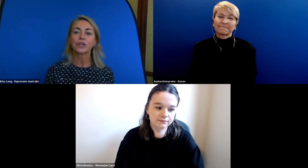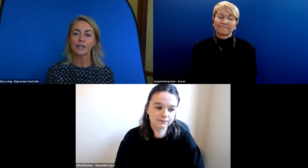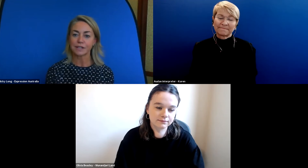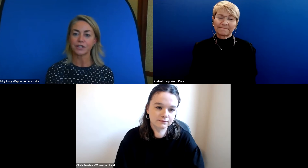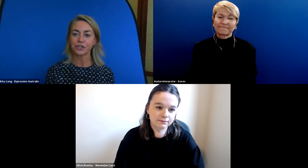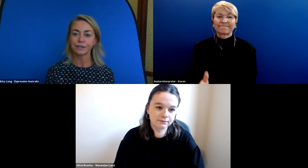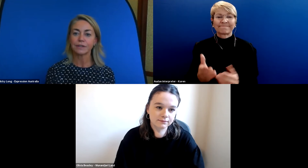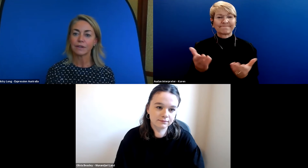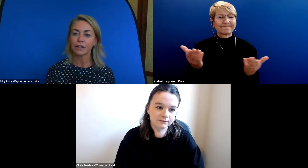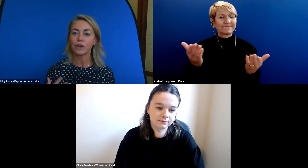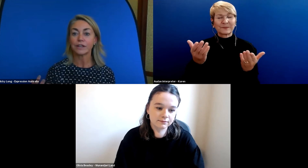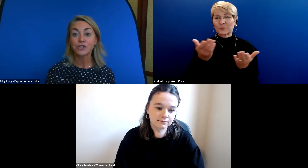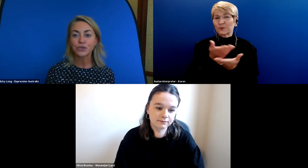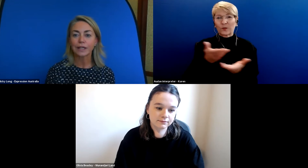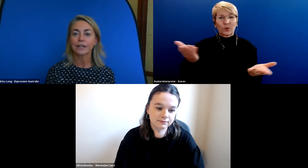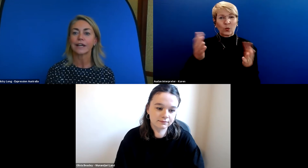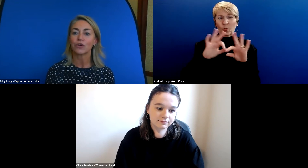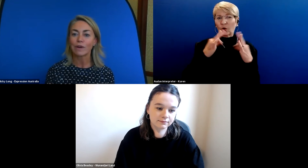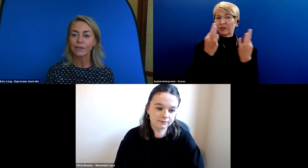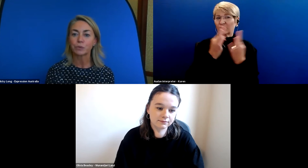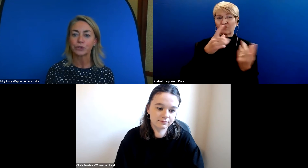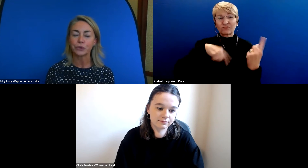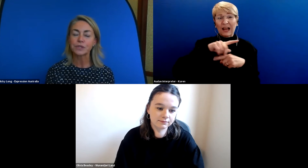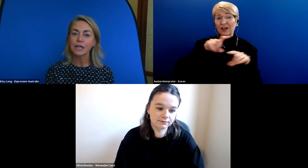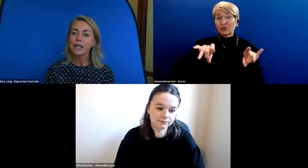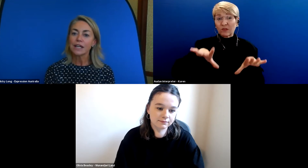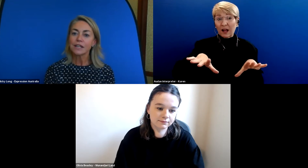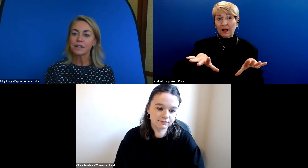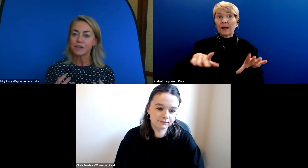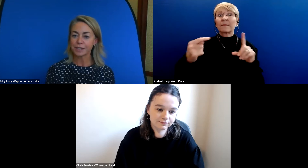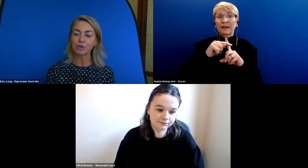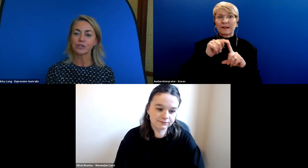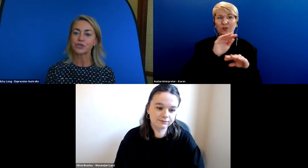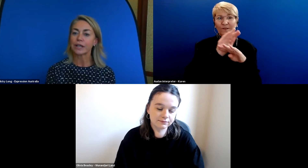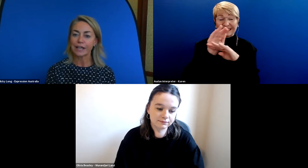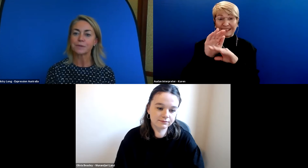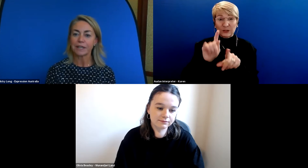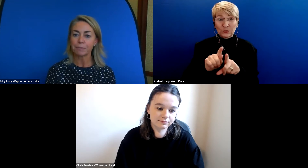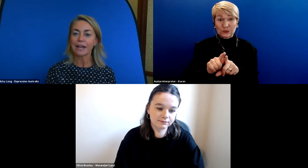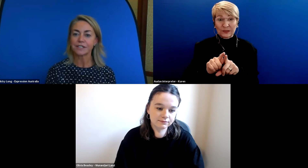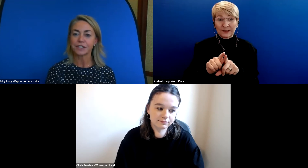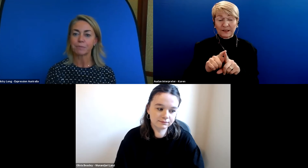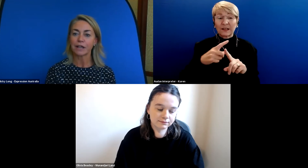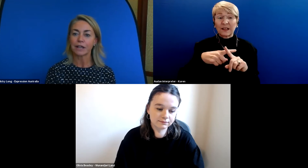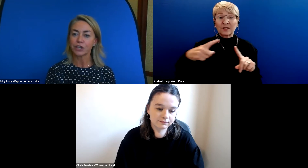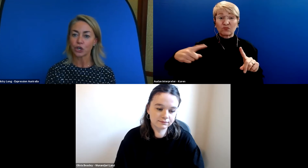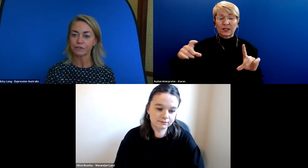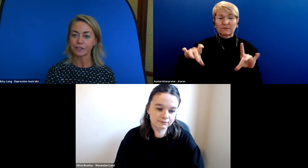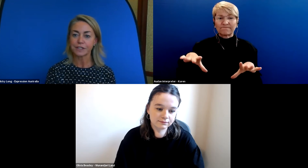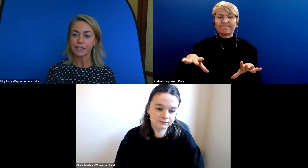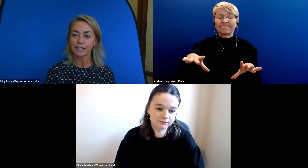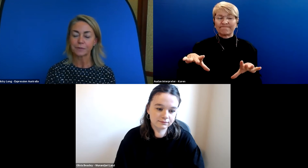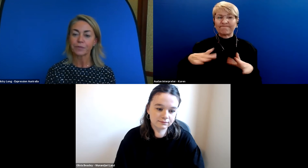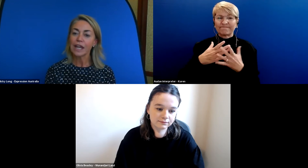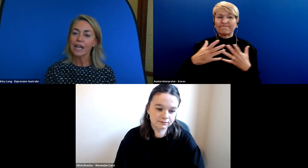every organisation in Australia and around the world, Expression Australia has been impacted by